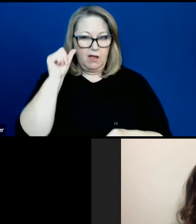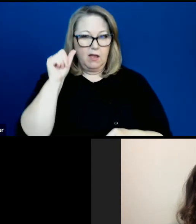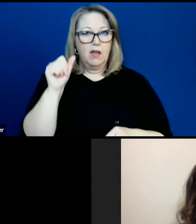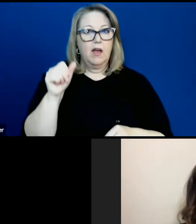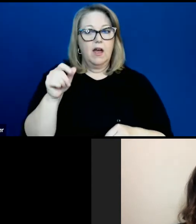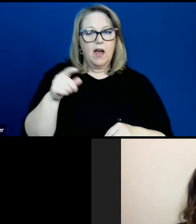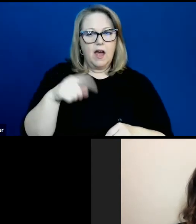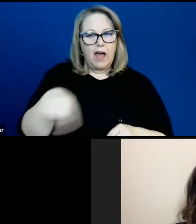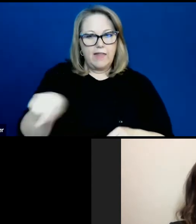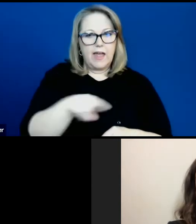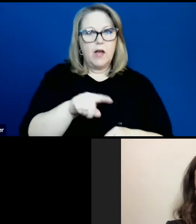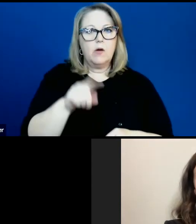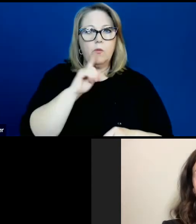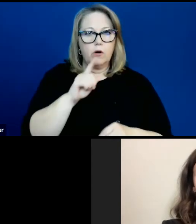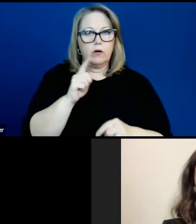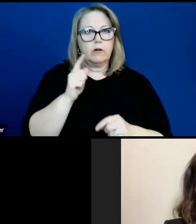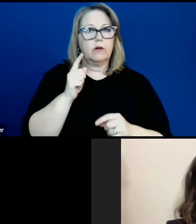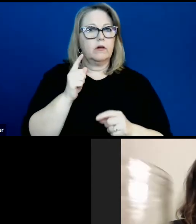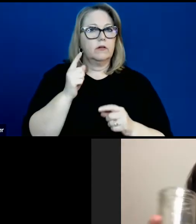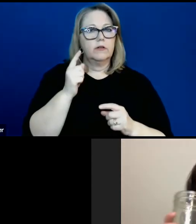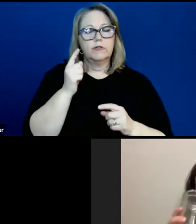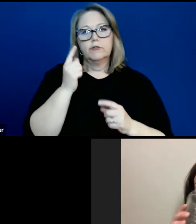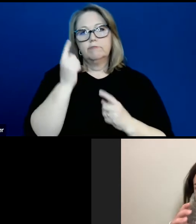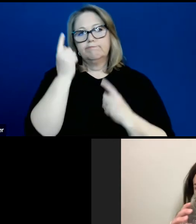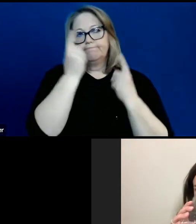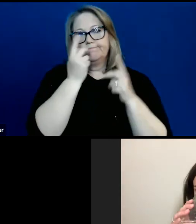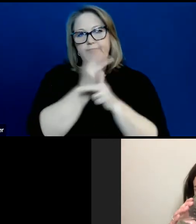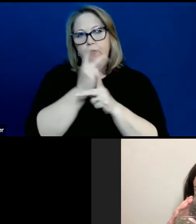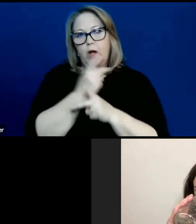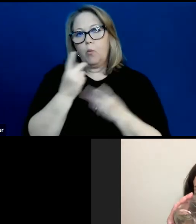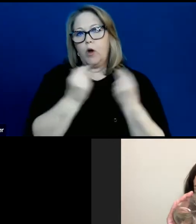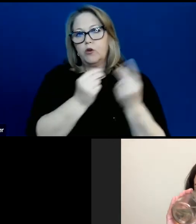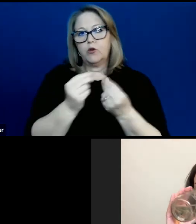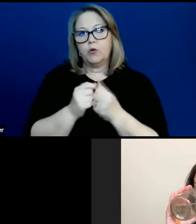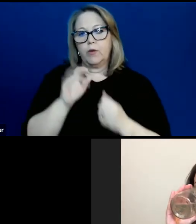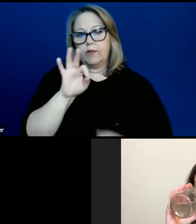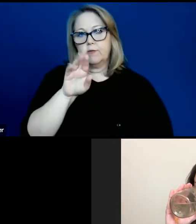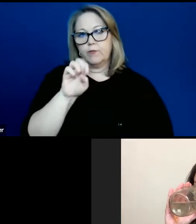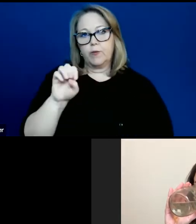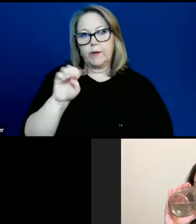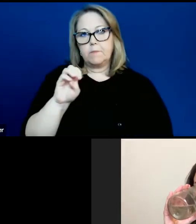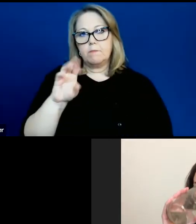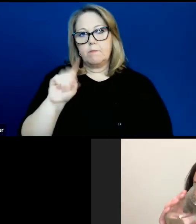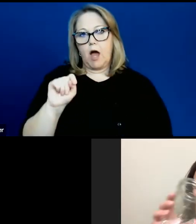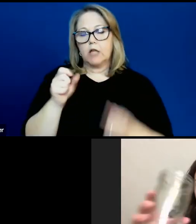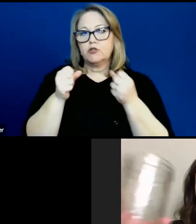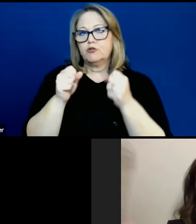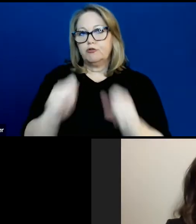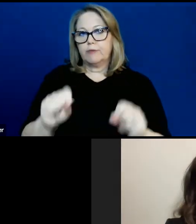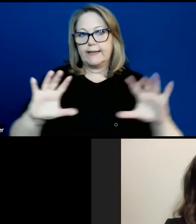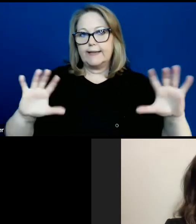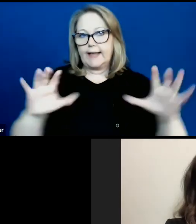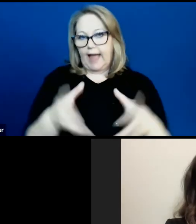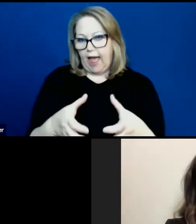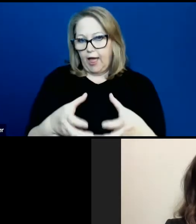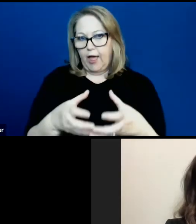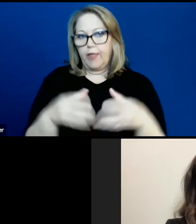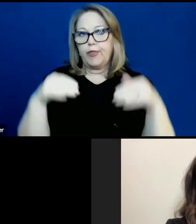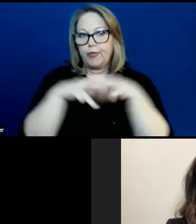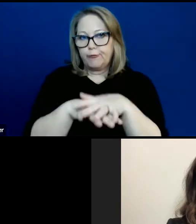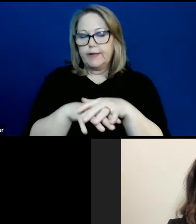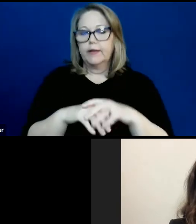gathering. Clark County Chairwoman Marilyn Kirkpatrick Warren hospitals could be overrun if this gathering were to go forward. She also said that she'd be asking